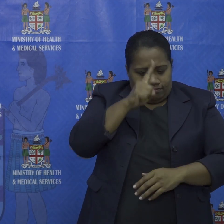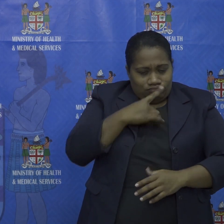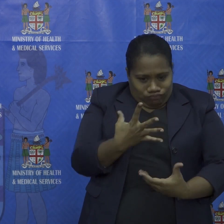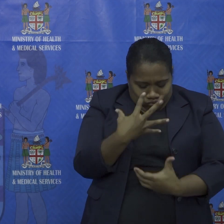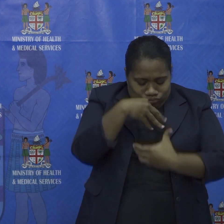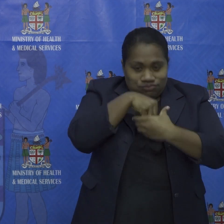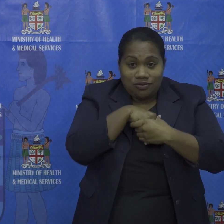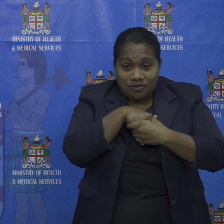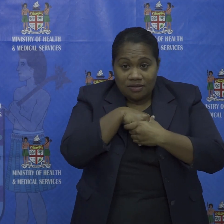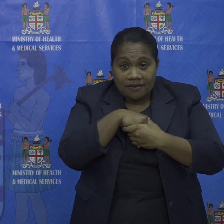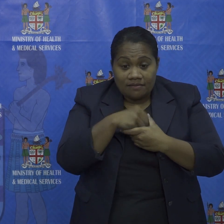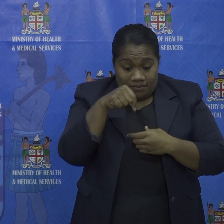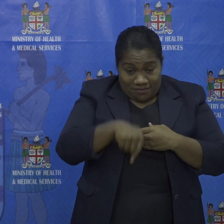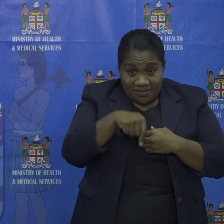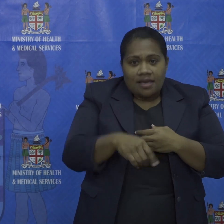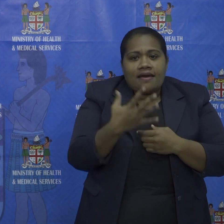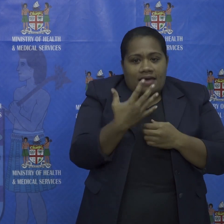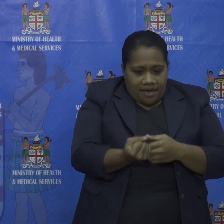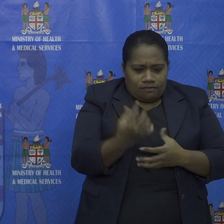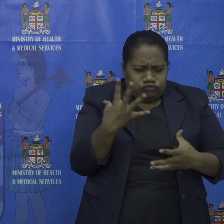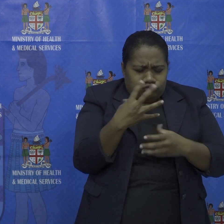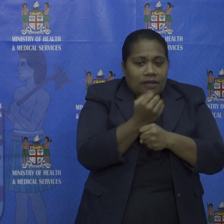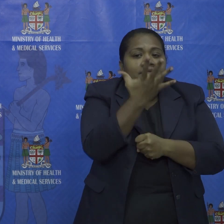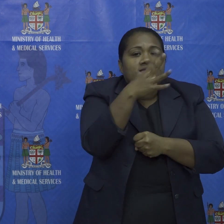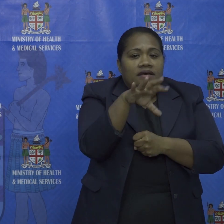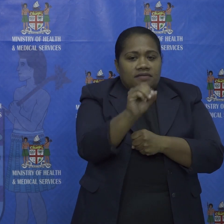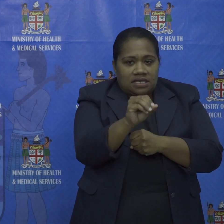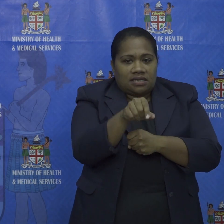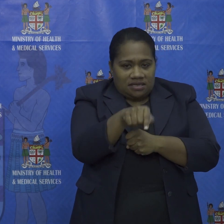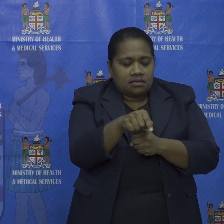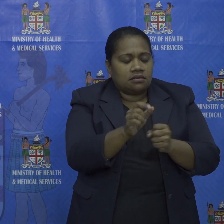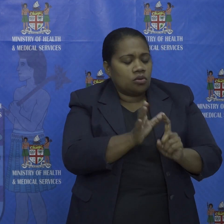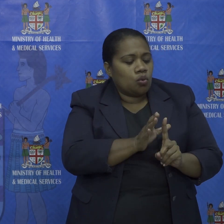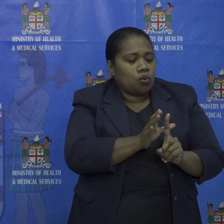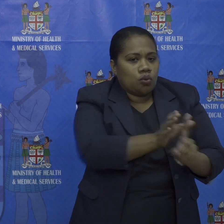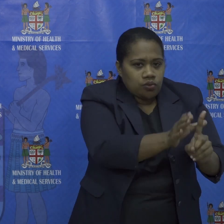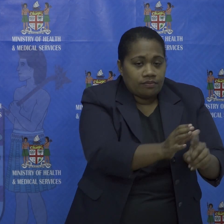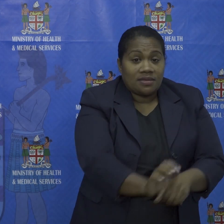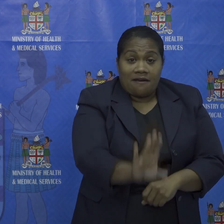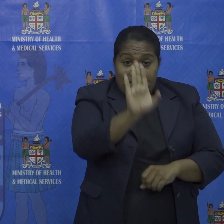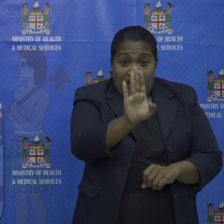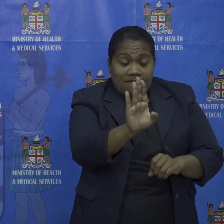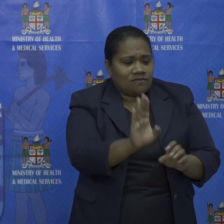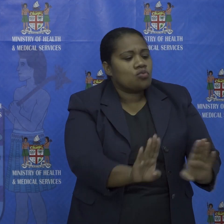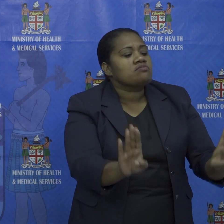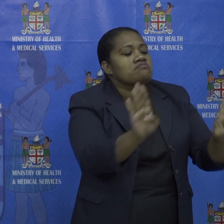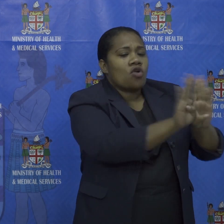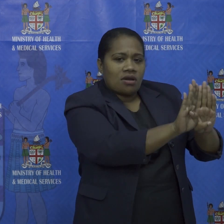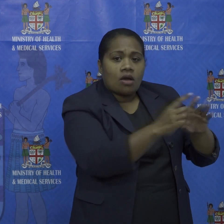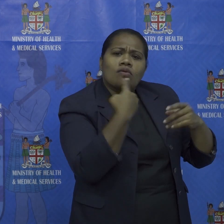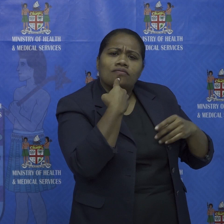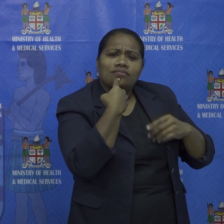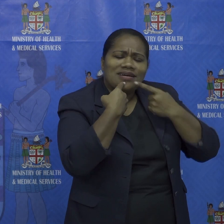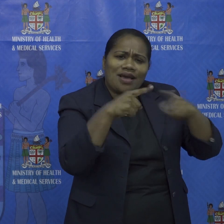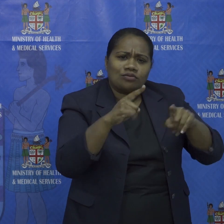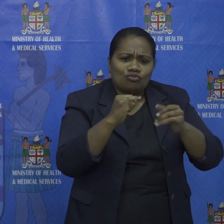latest case, there are now 50 active cases in isolation. 5 are older border quarantine cases that were announced before Sunday, April